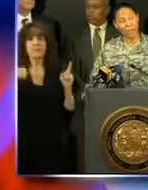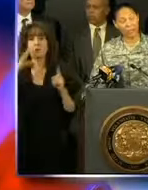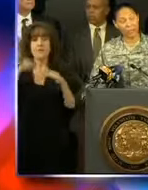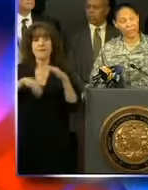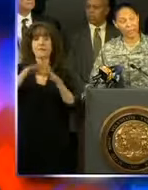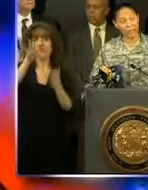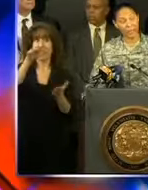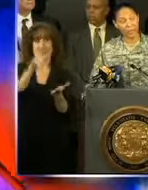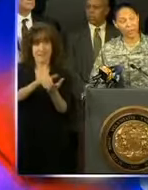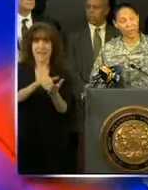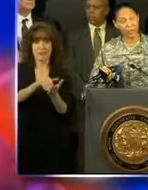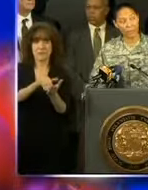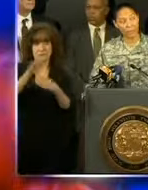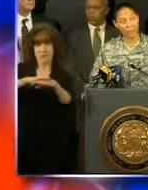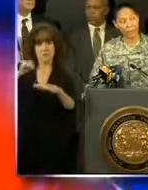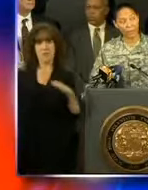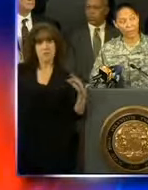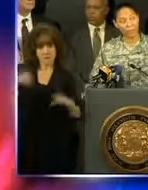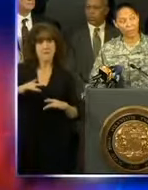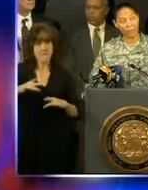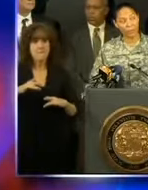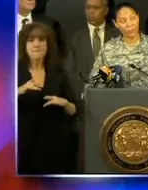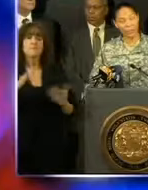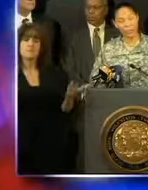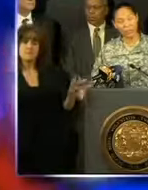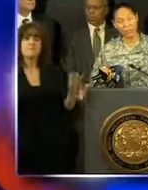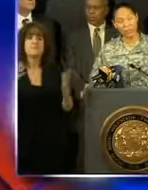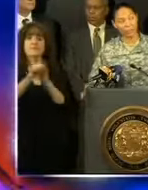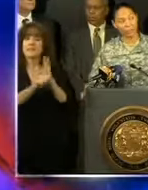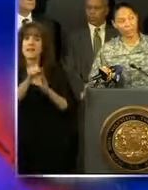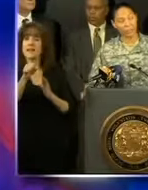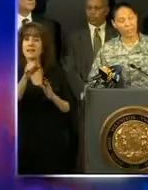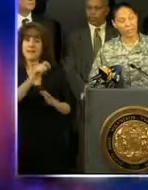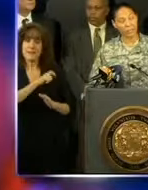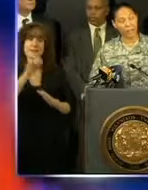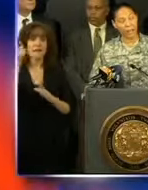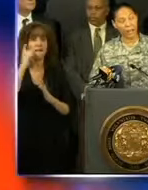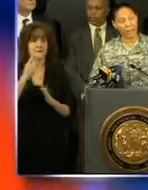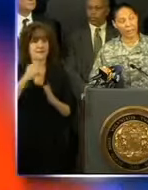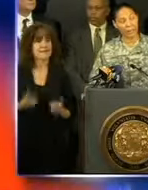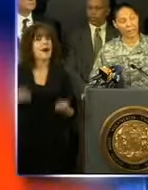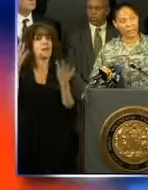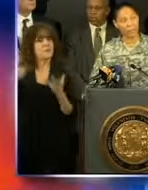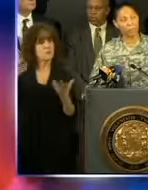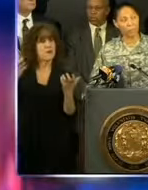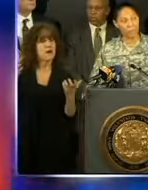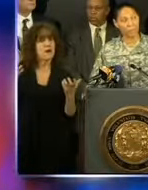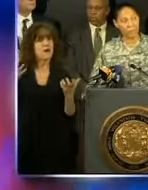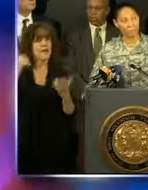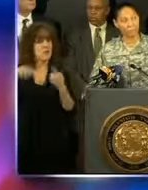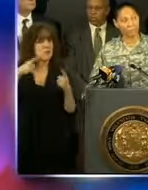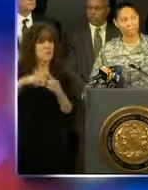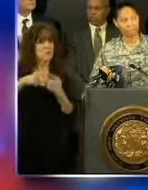to 5,000 that can be called up. It will be up to the state police and the governor to tell us exactly how many they need and at what points